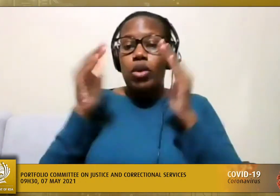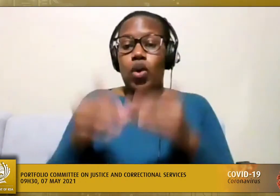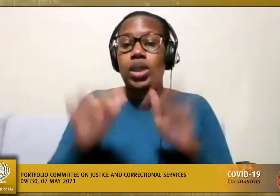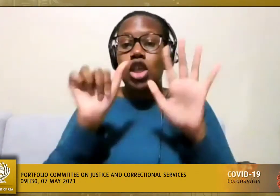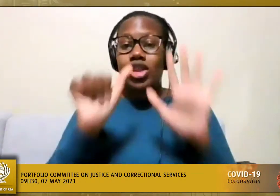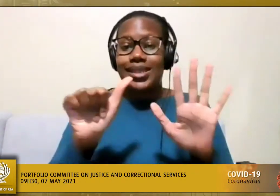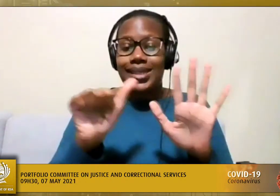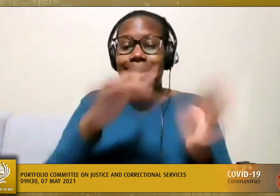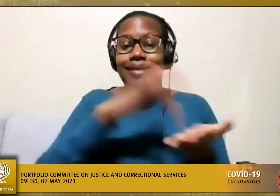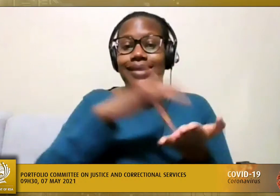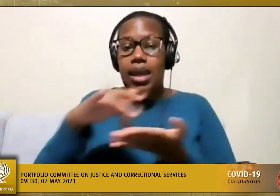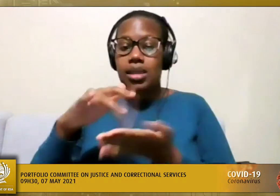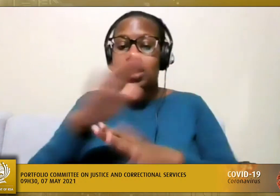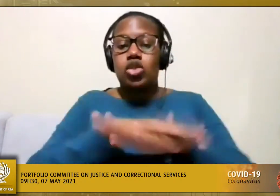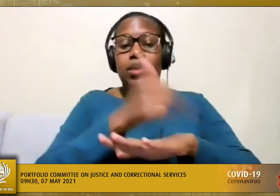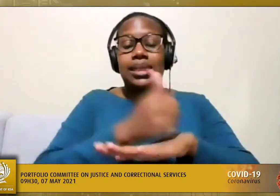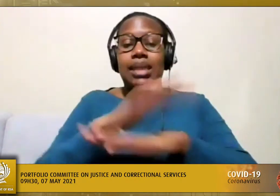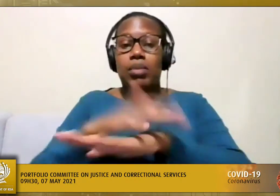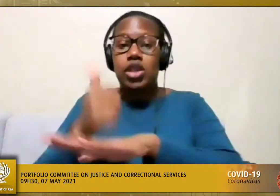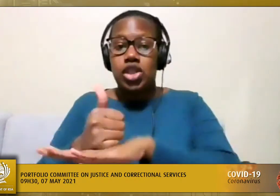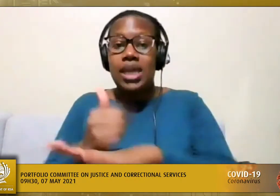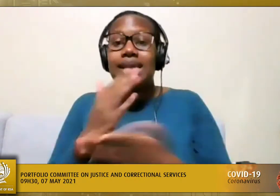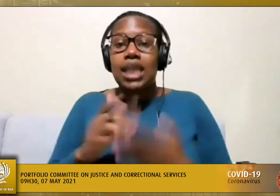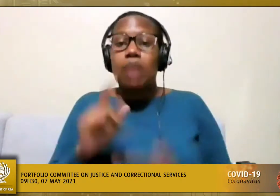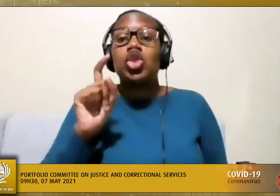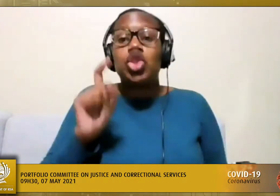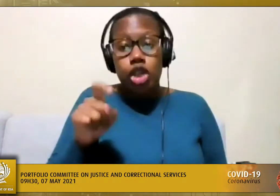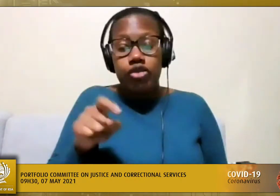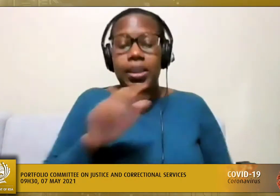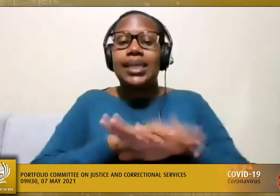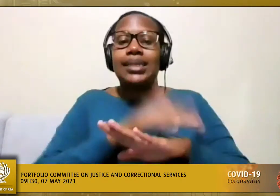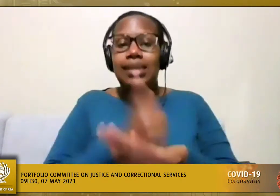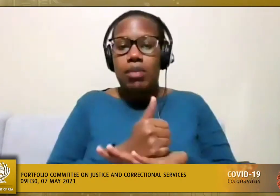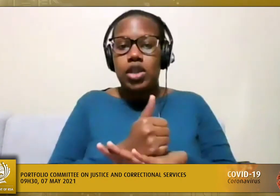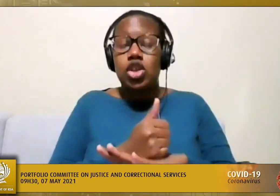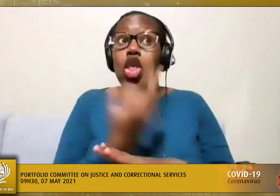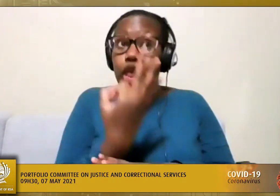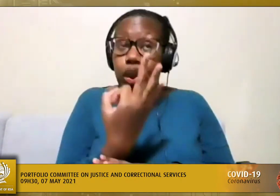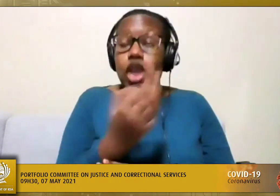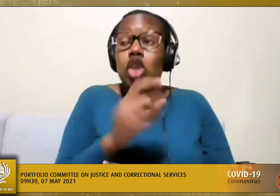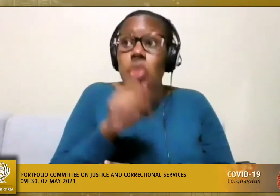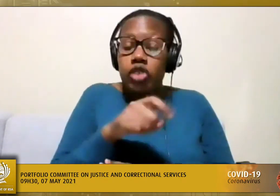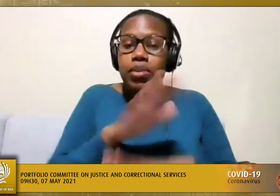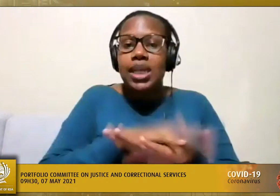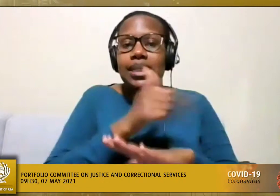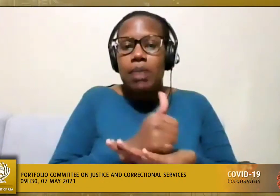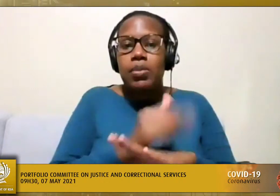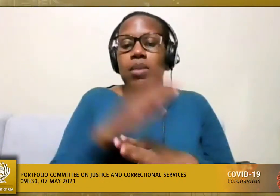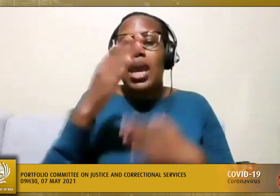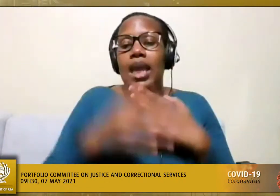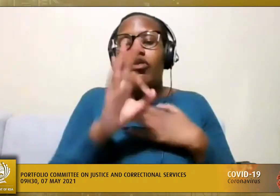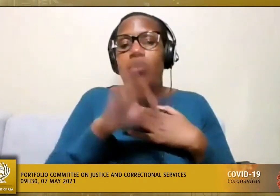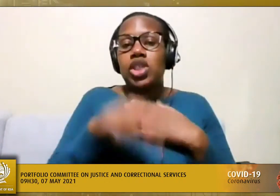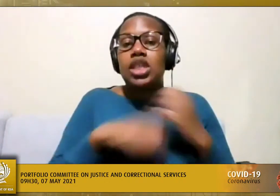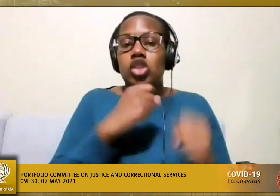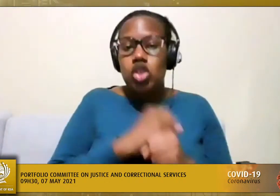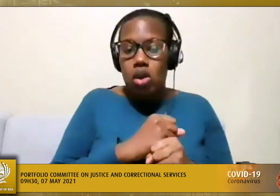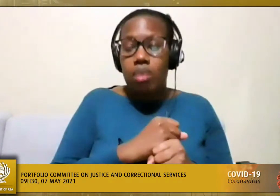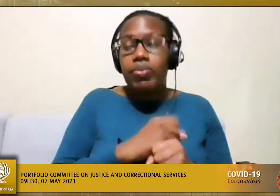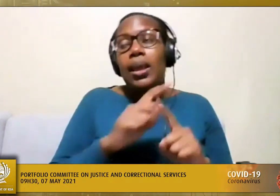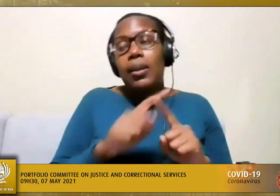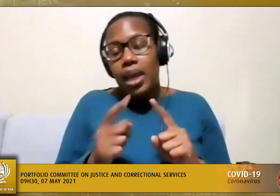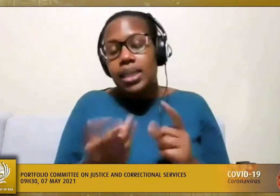to be established some of them should have been established three actually by the end of March this year but also once again